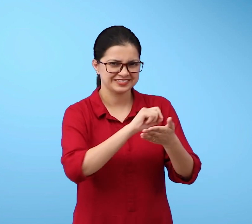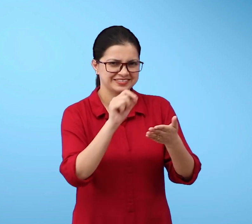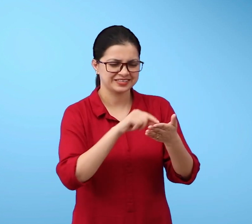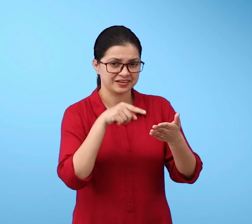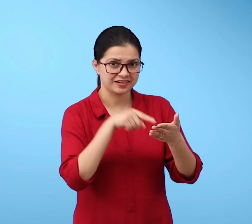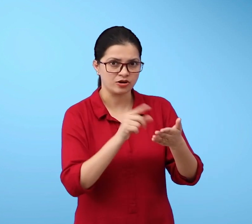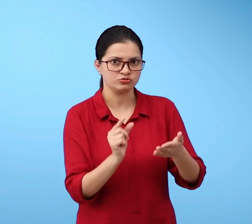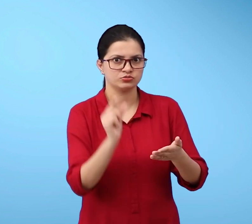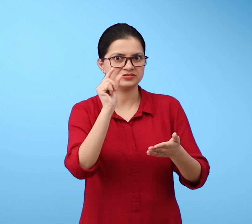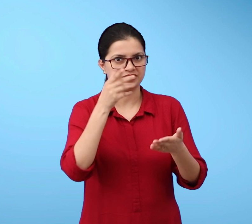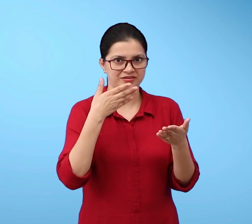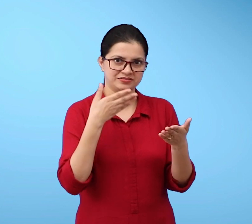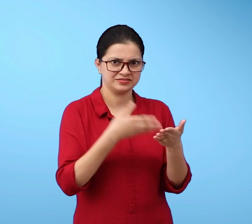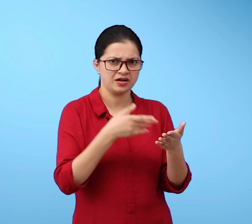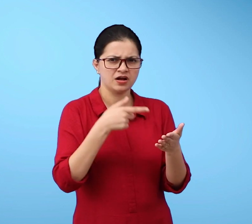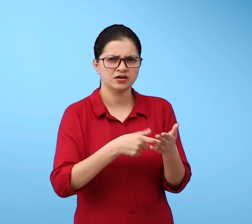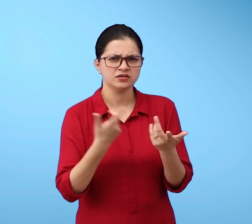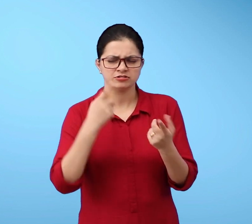Most Upanishadic thinkers were men.